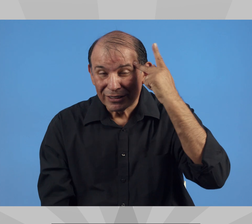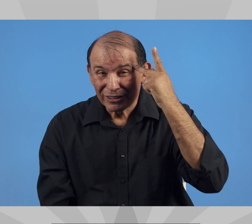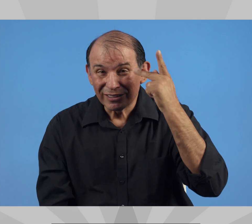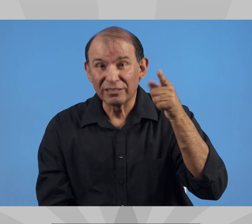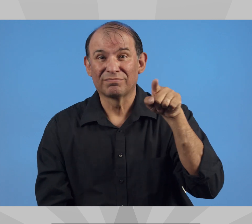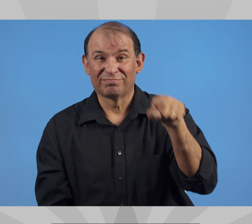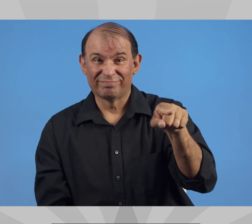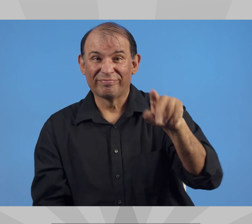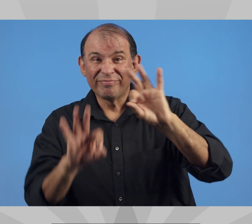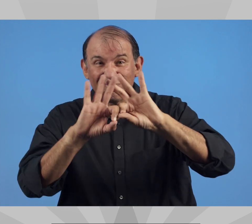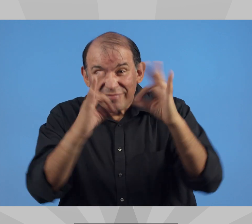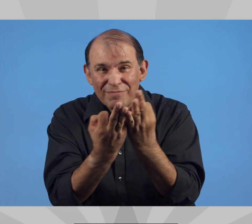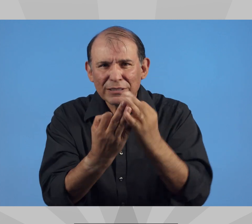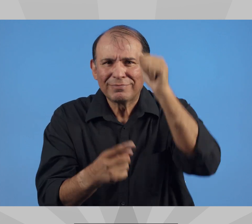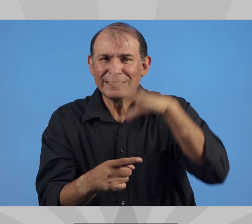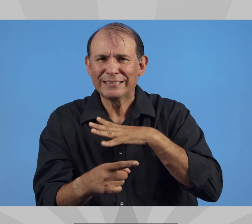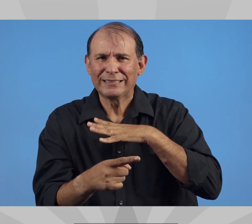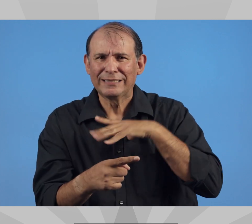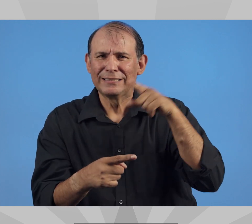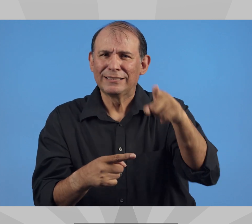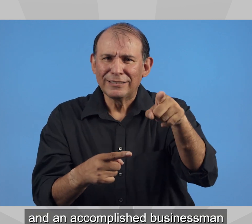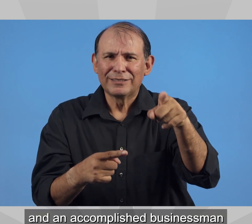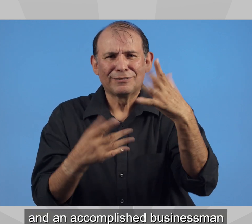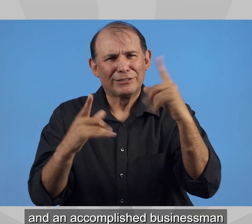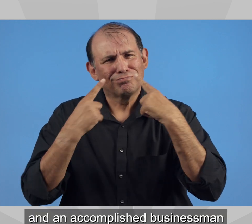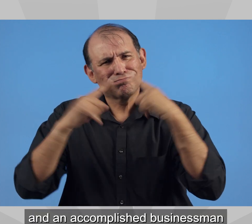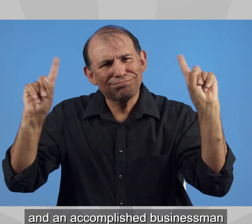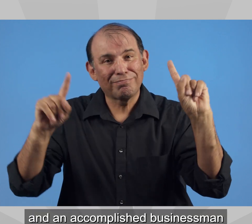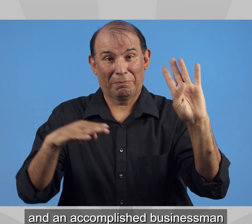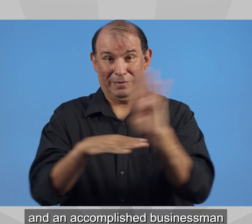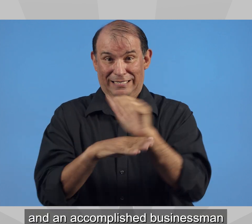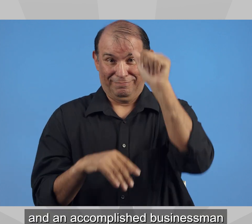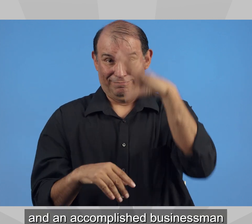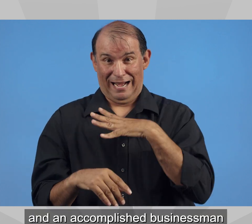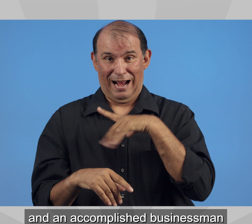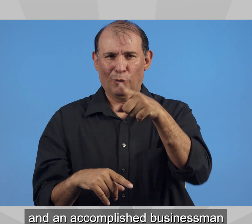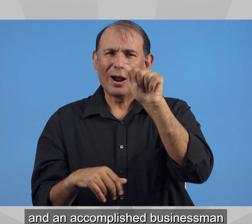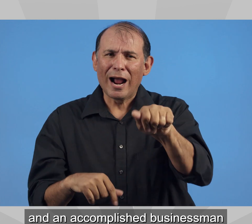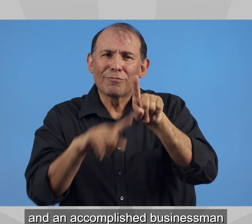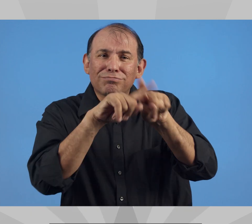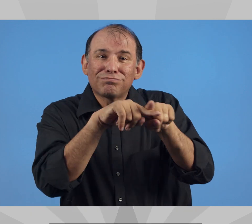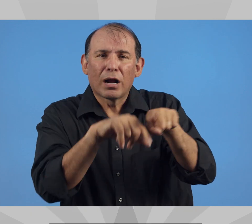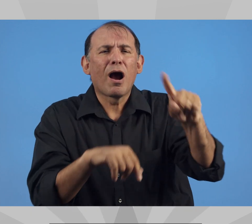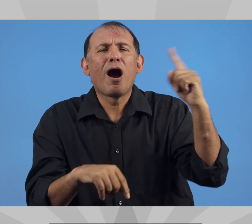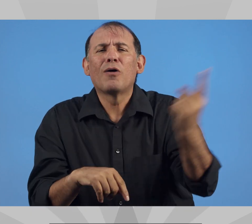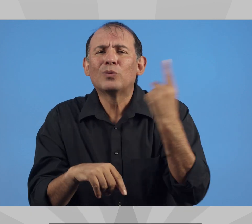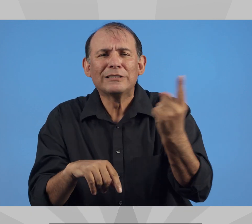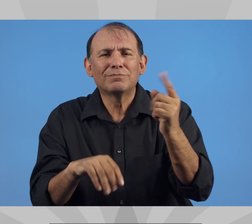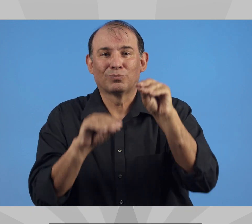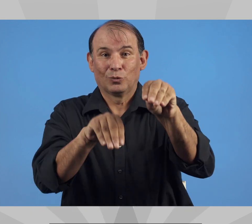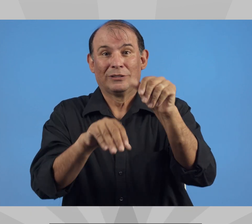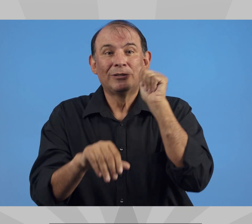Michael is not a politician. He's a family man and an accomplished businessman that you can count on to always